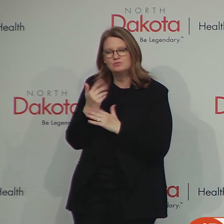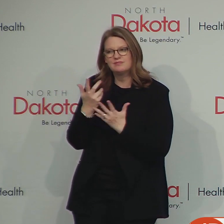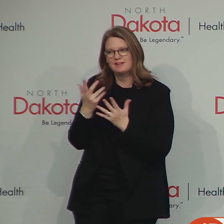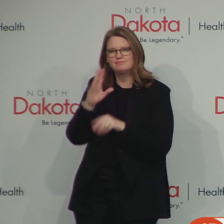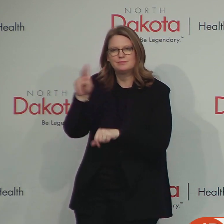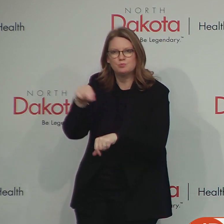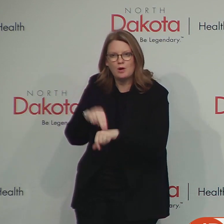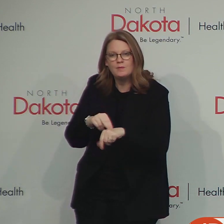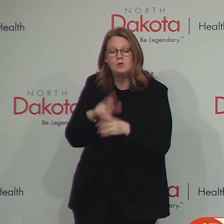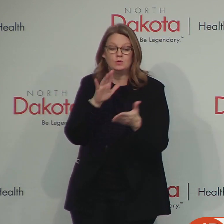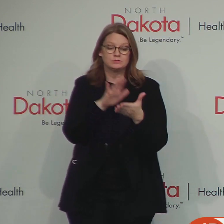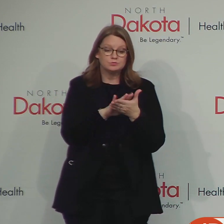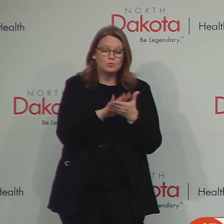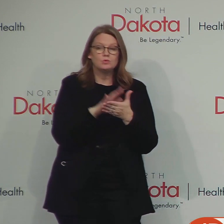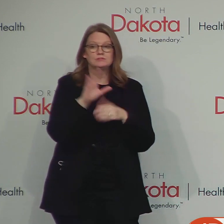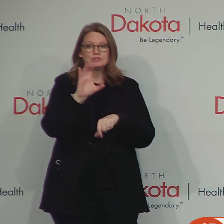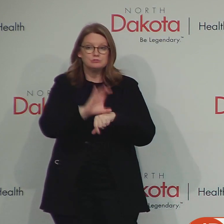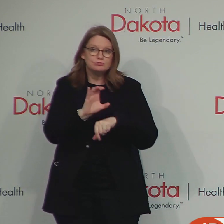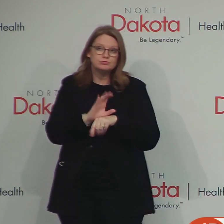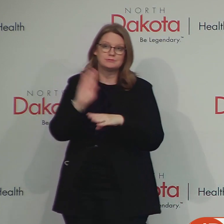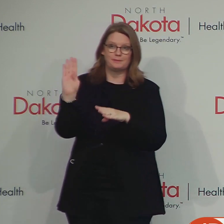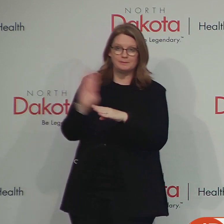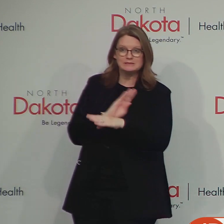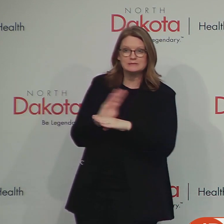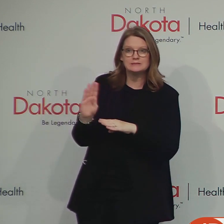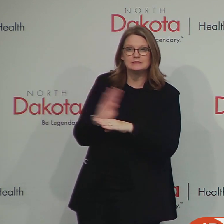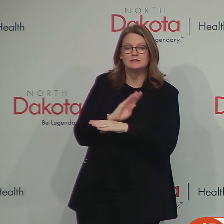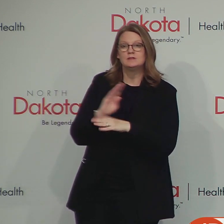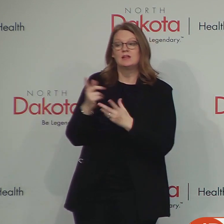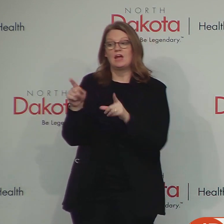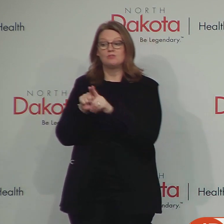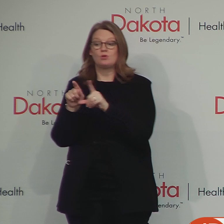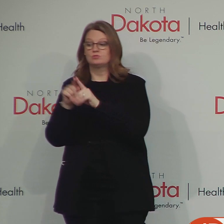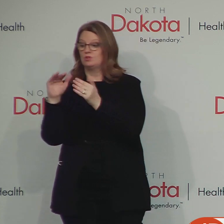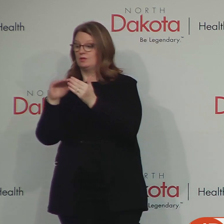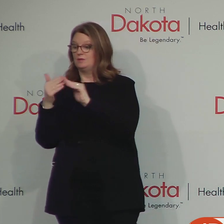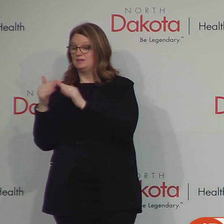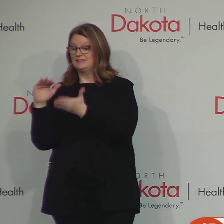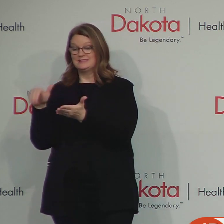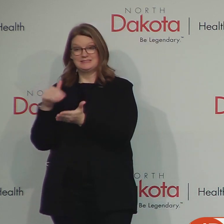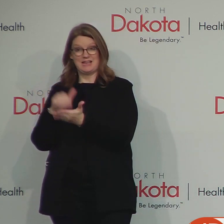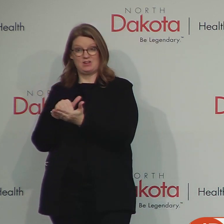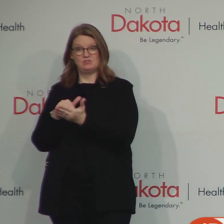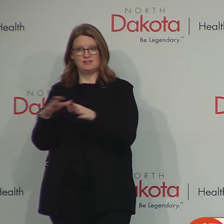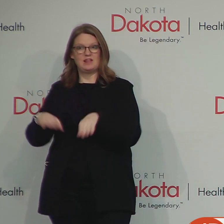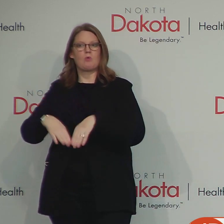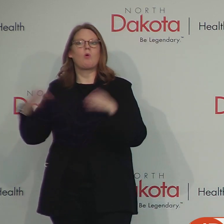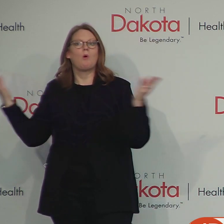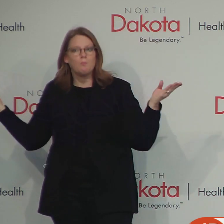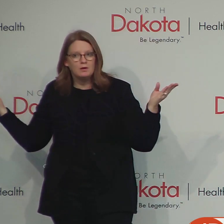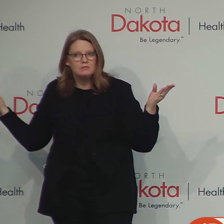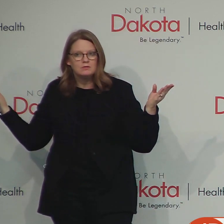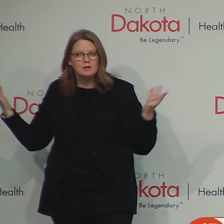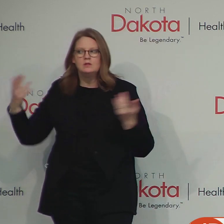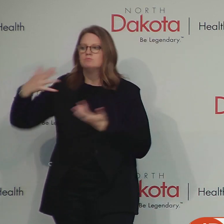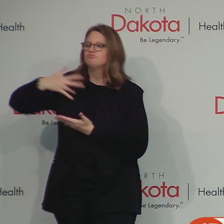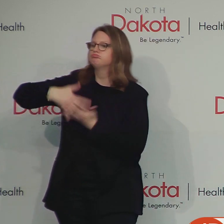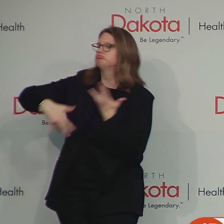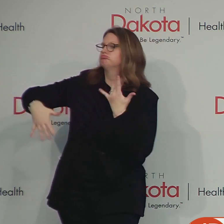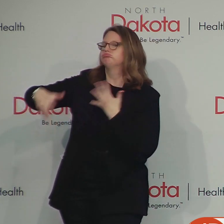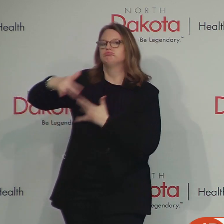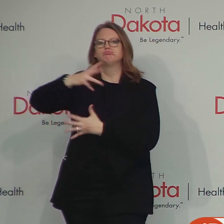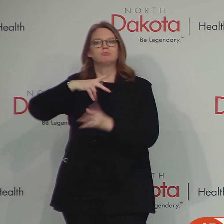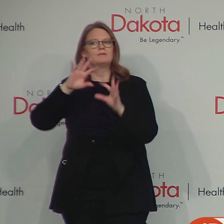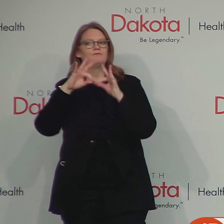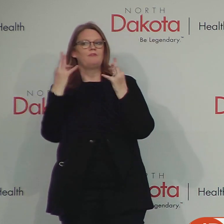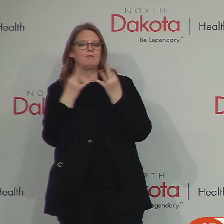schools, churches, businesses, and community centers are fully open, where social events and family gatherings